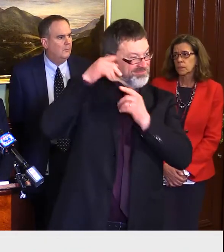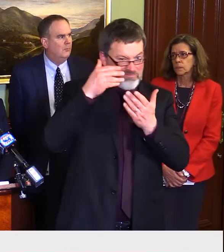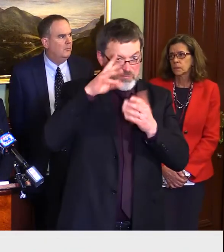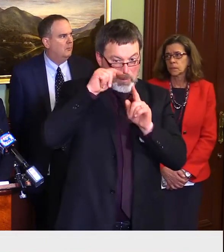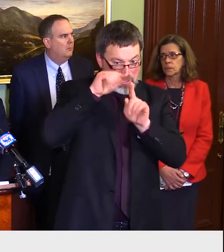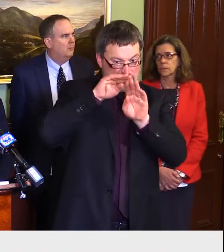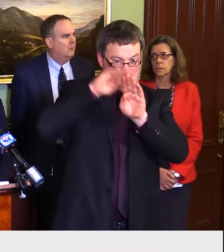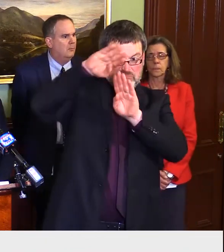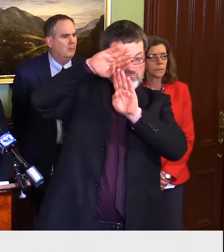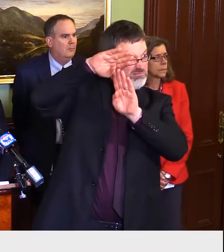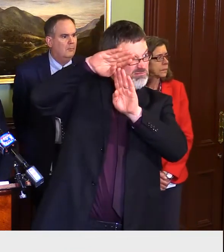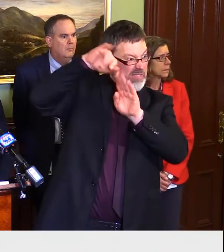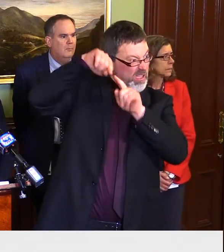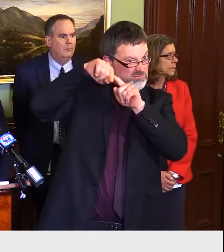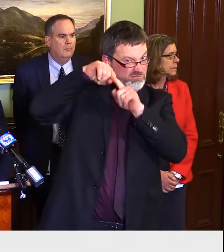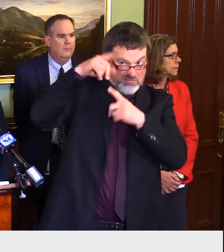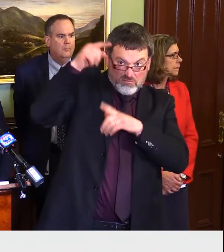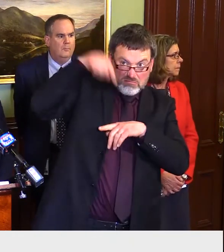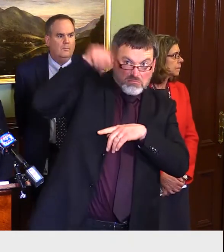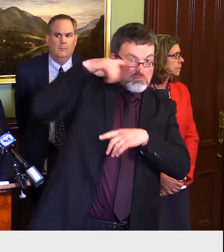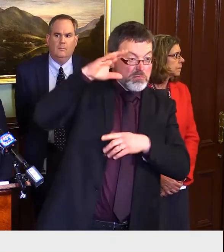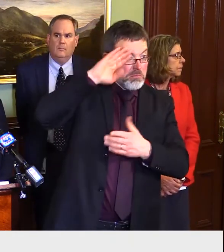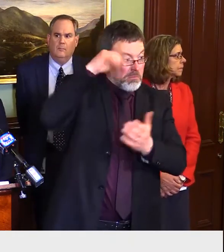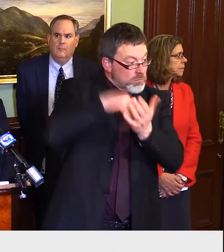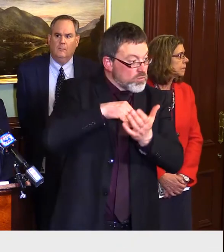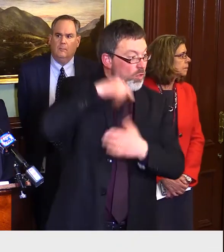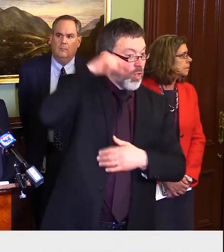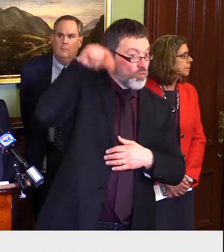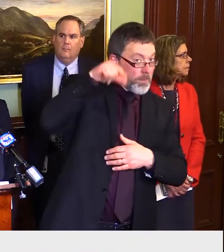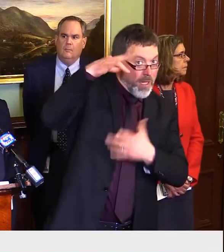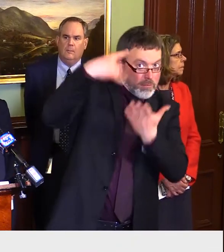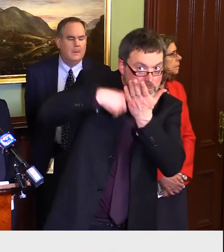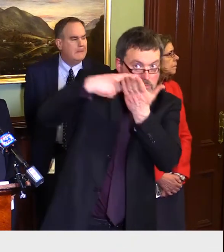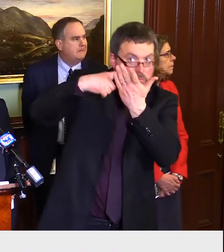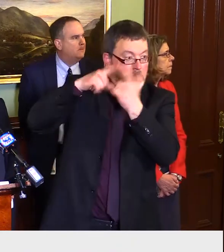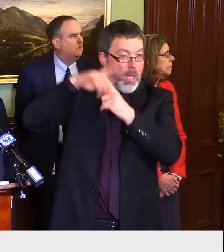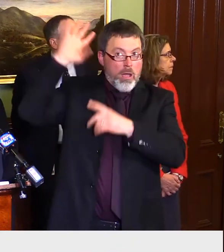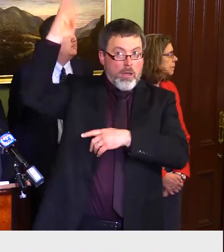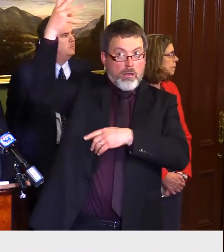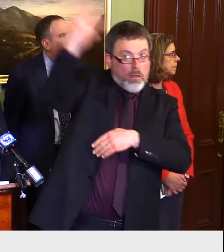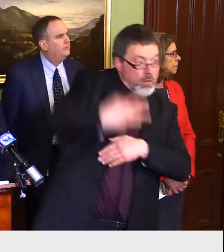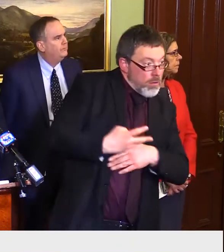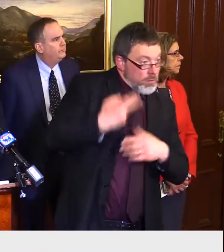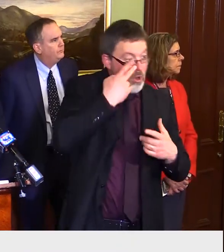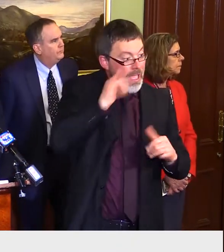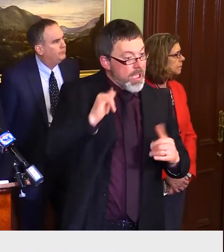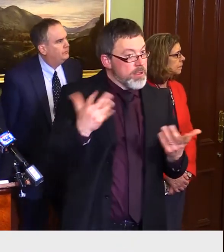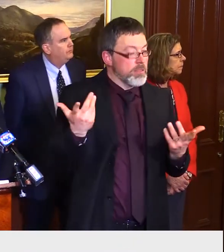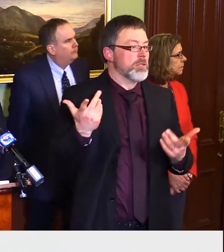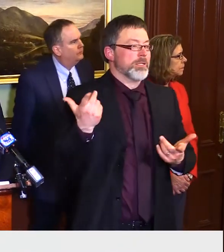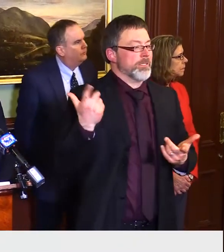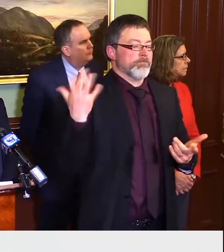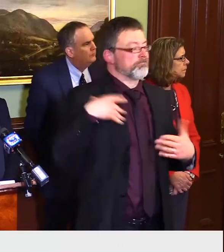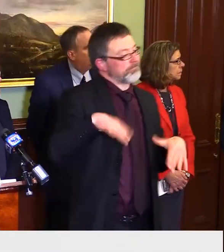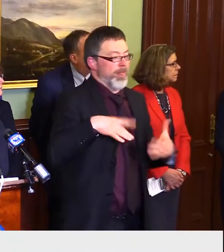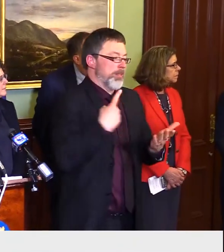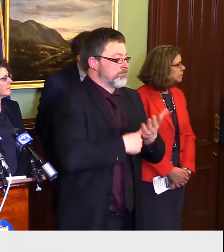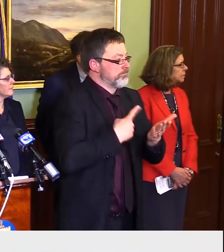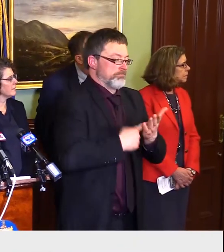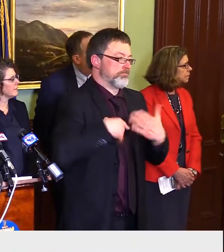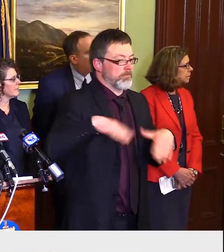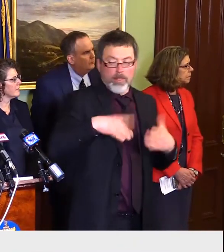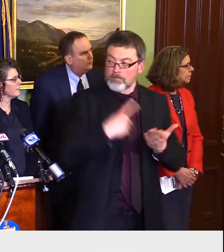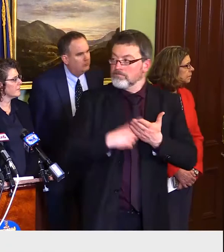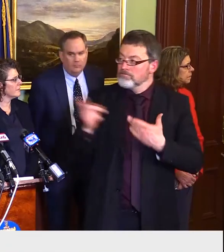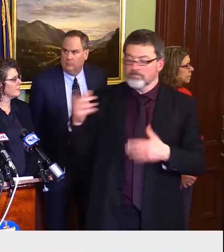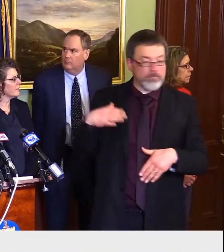All right. There was a situation earlier today on St. George Road in Williston, people outside in hazmat suits. I was just looking to see if the Department of